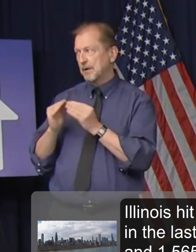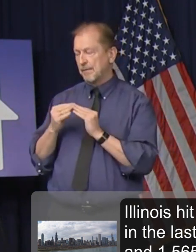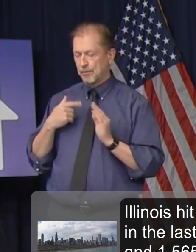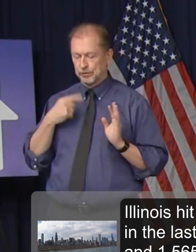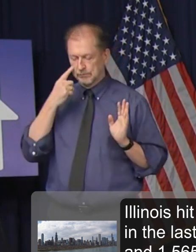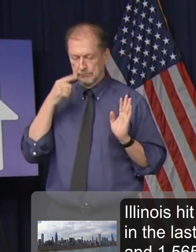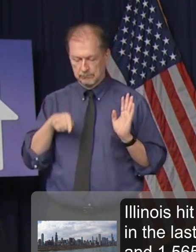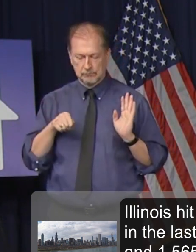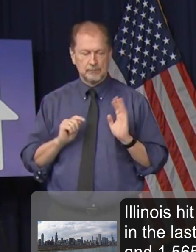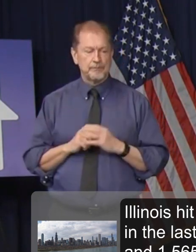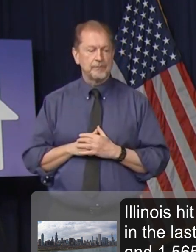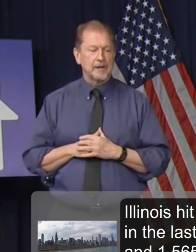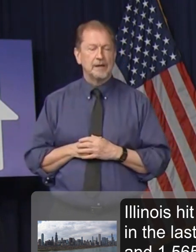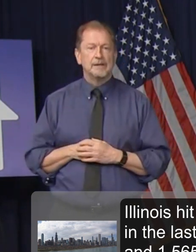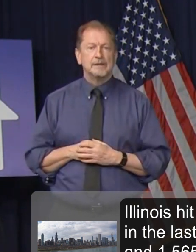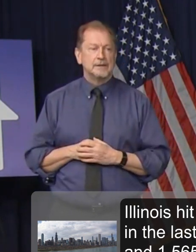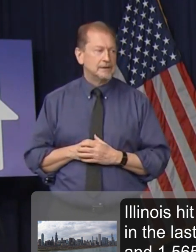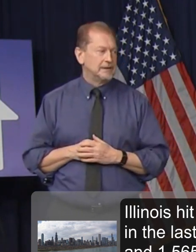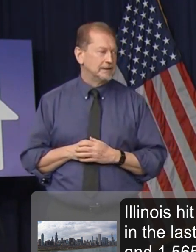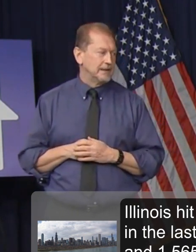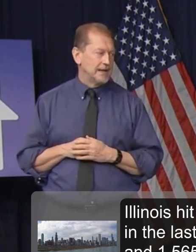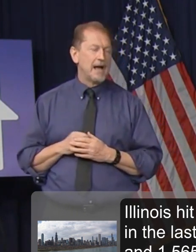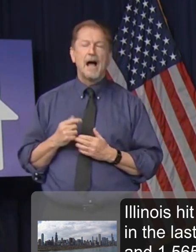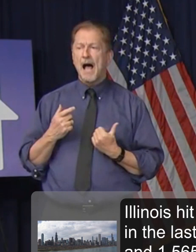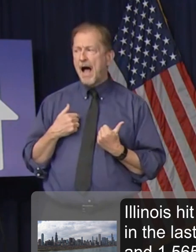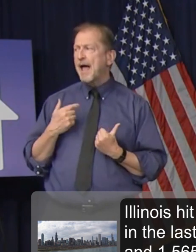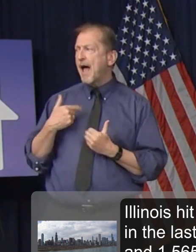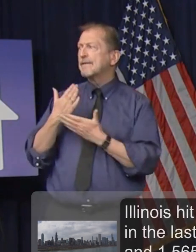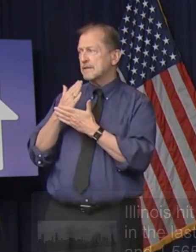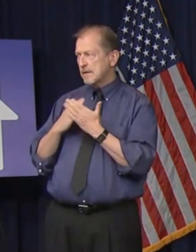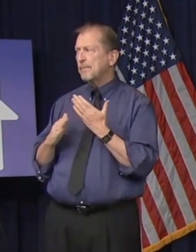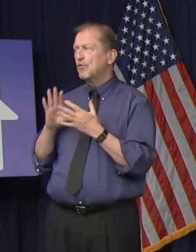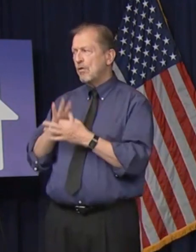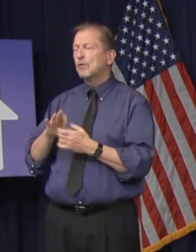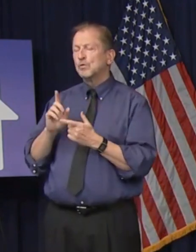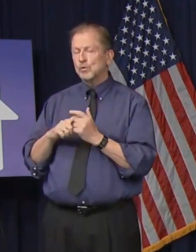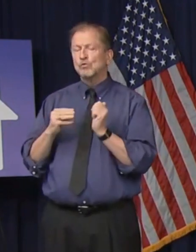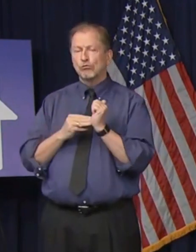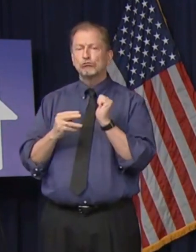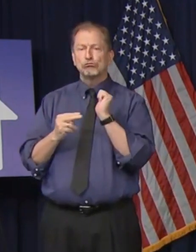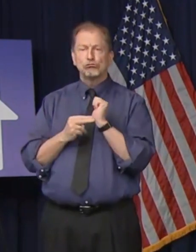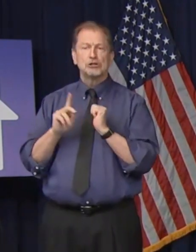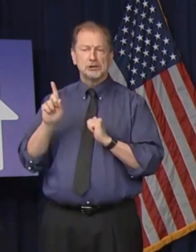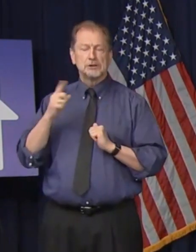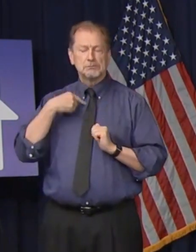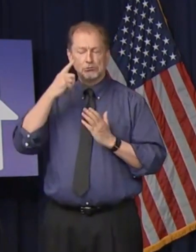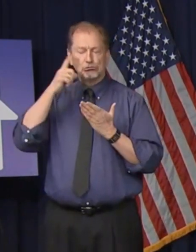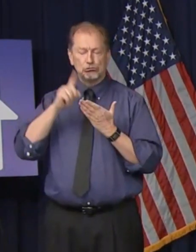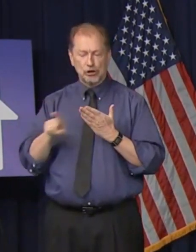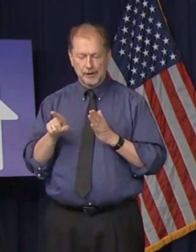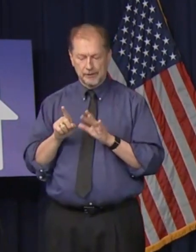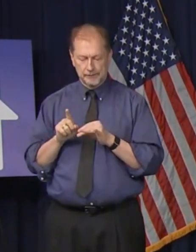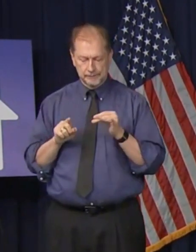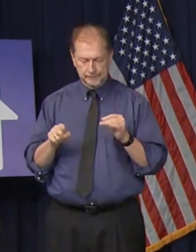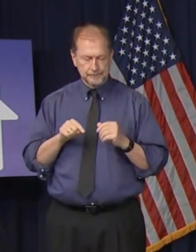know exactly what I'm going to be asked. I think I do have healthcare staff data. So again, I have